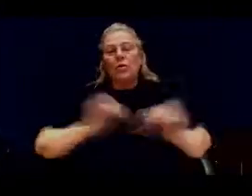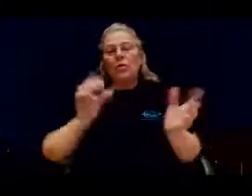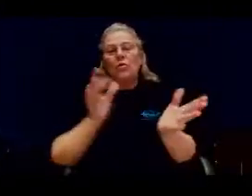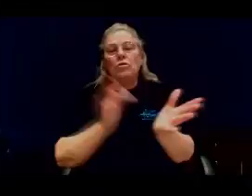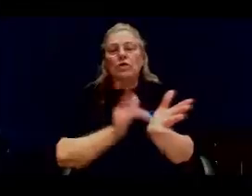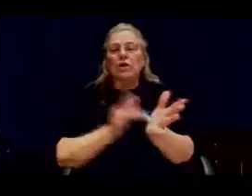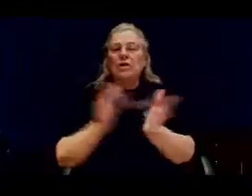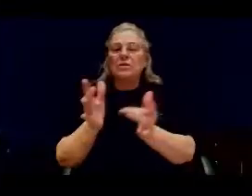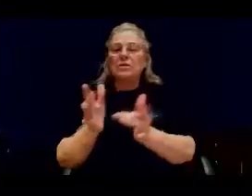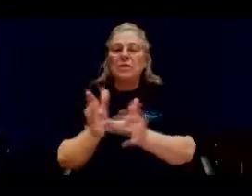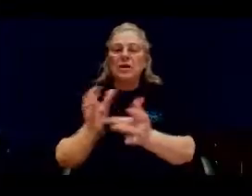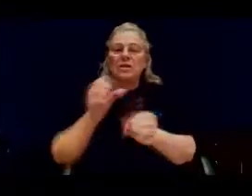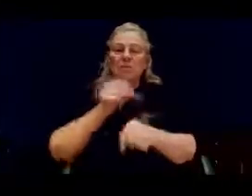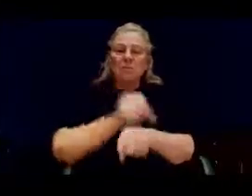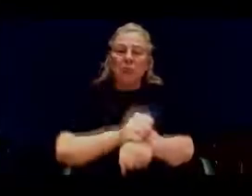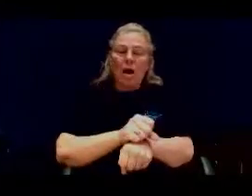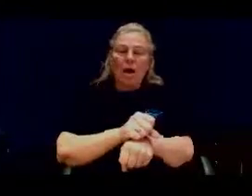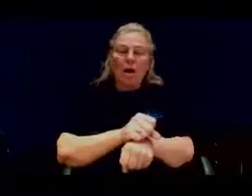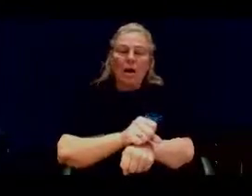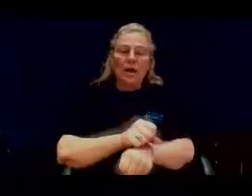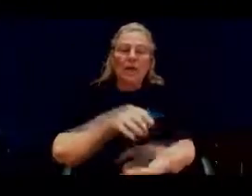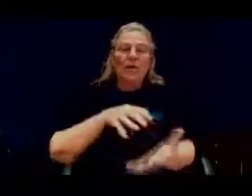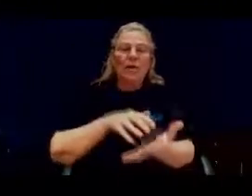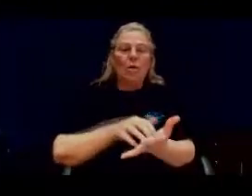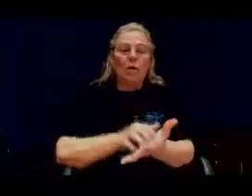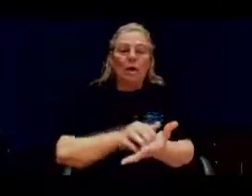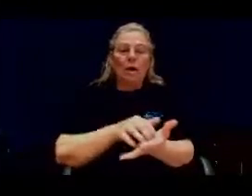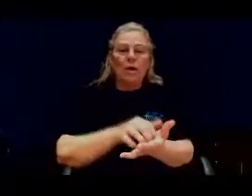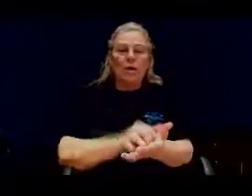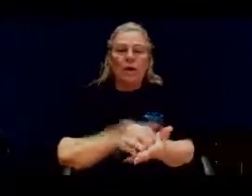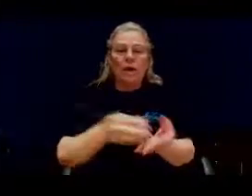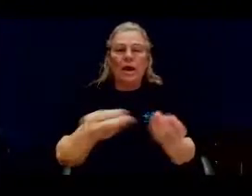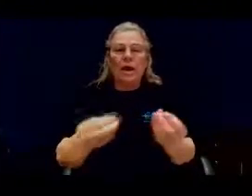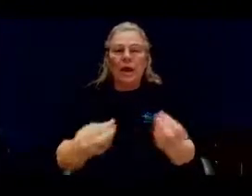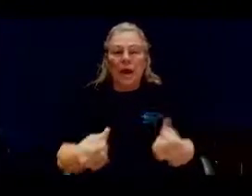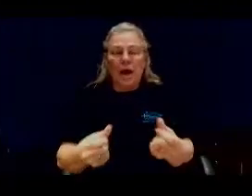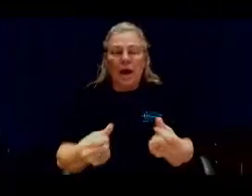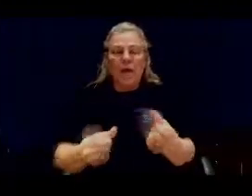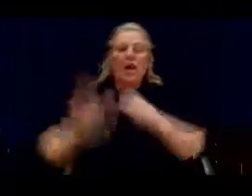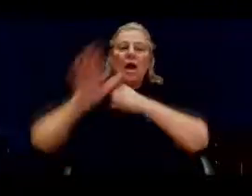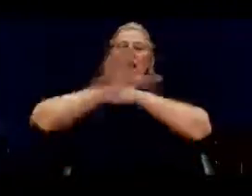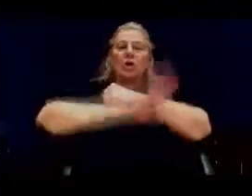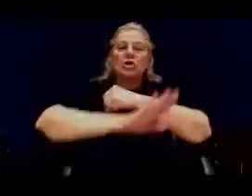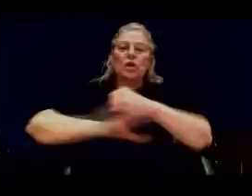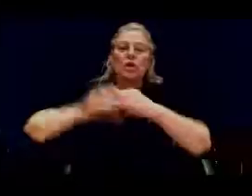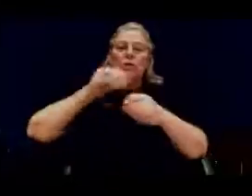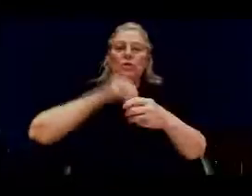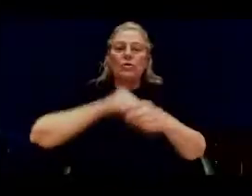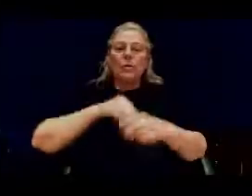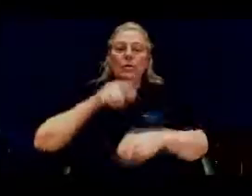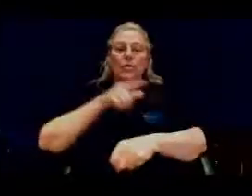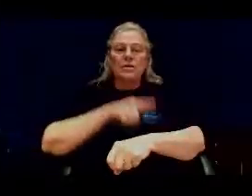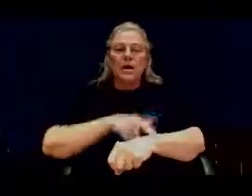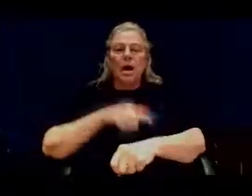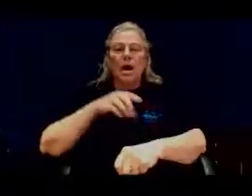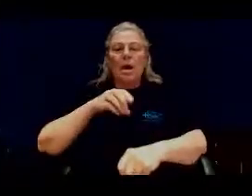Oh, Jesus is a rock in a weary land, a shelter in the time